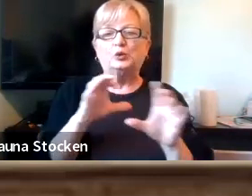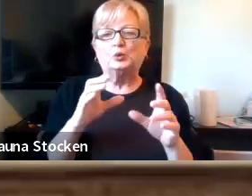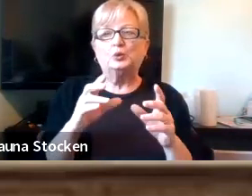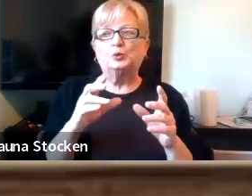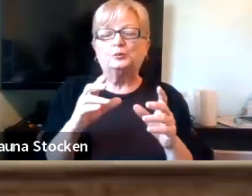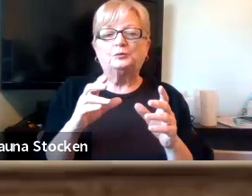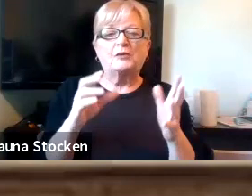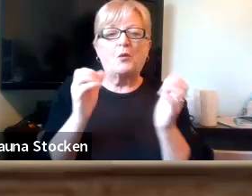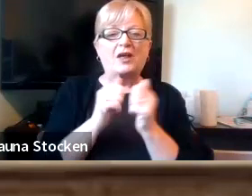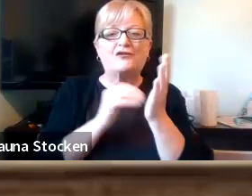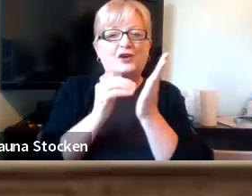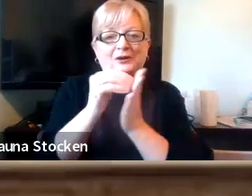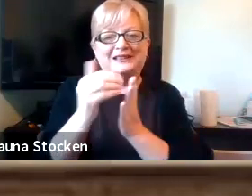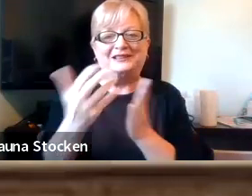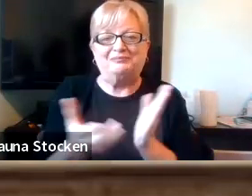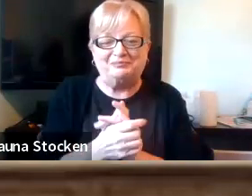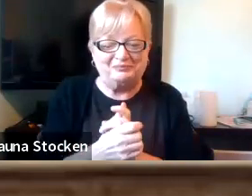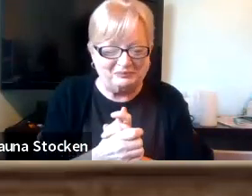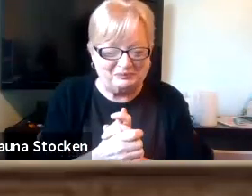with frequency. So